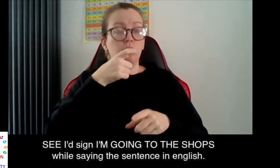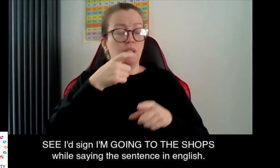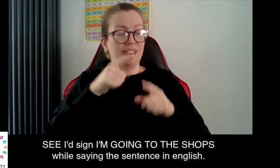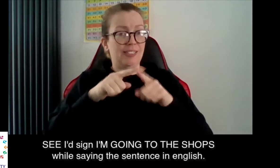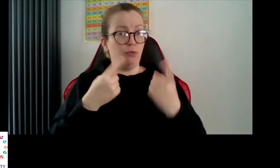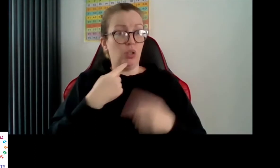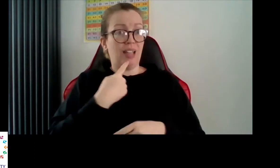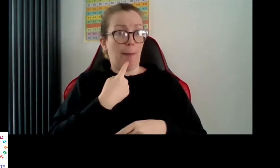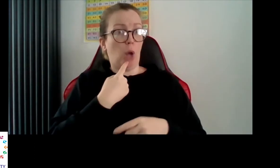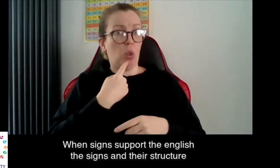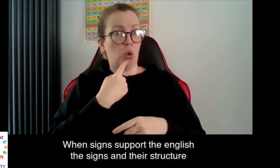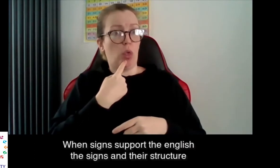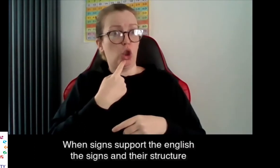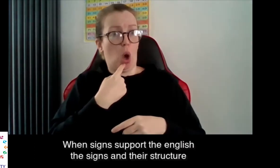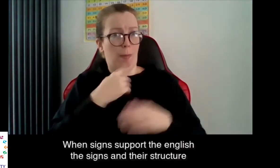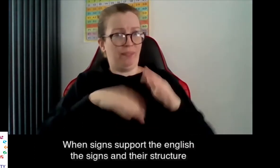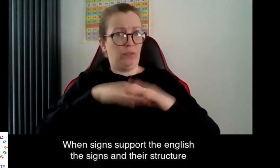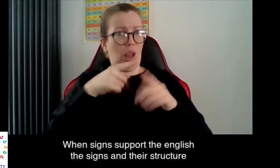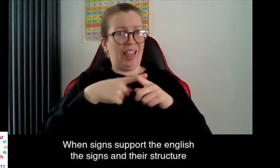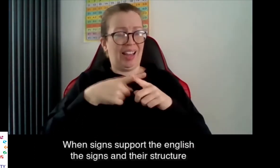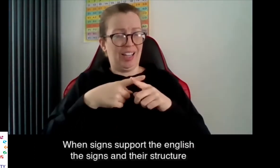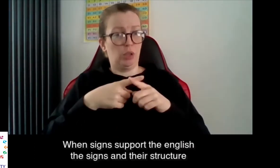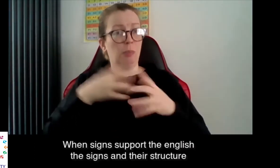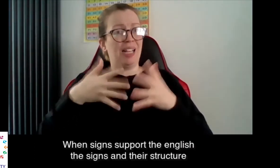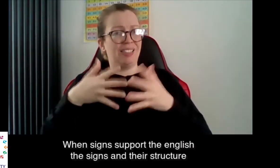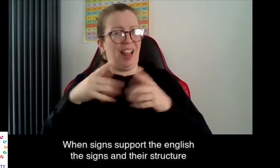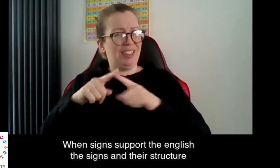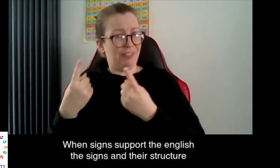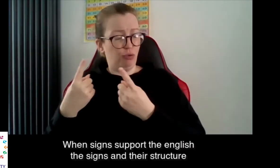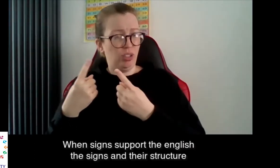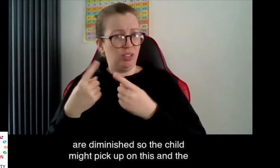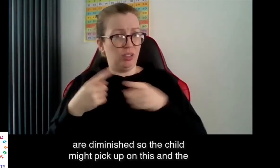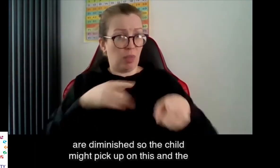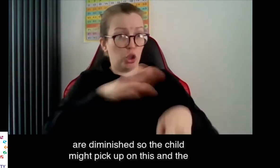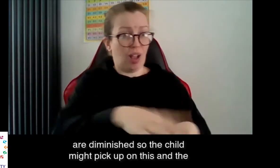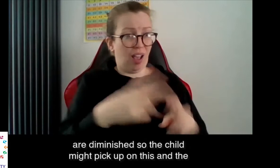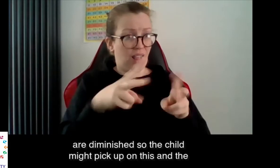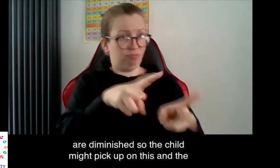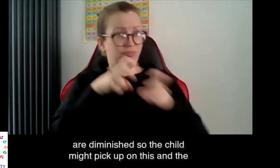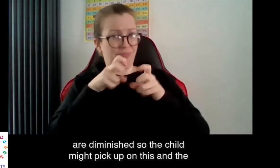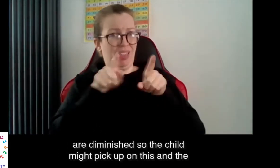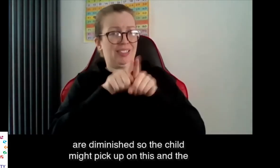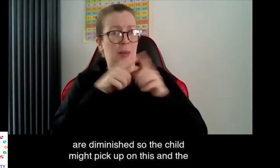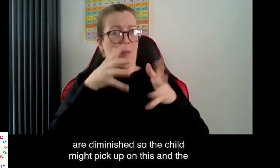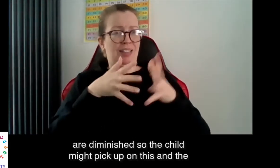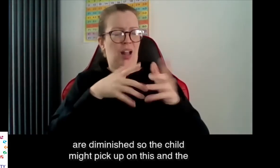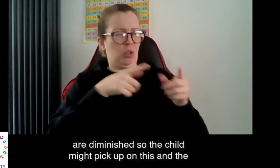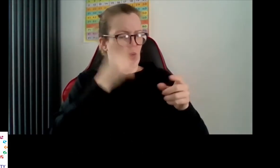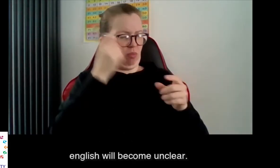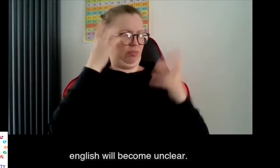English. When signs support the English, the signs and their structure are diminished, so the child may pick up on this and the English will